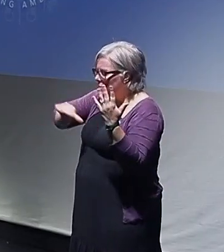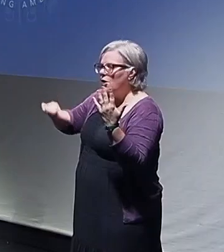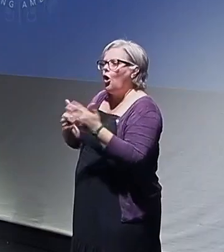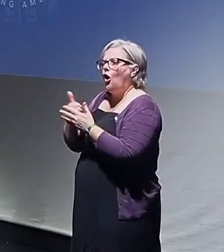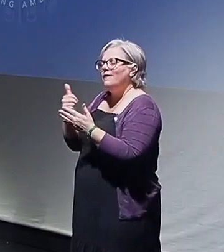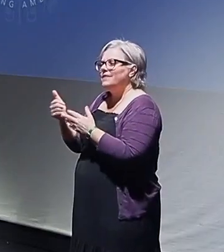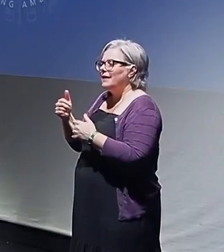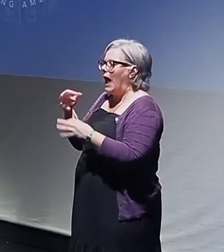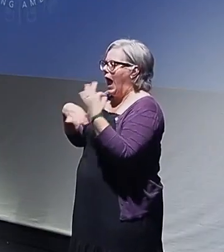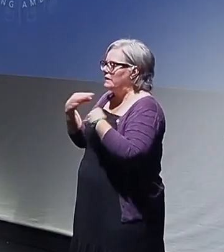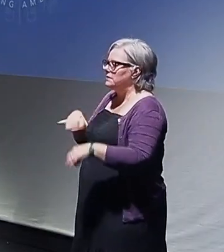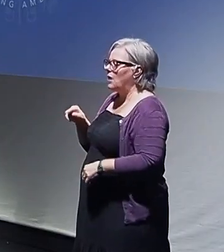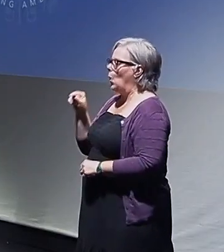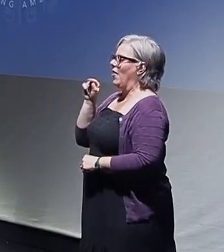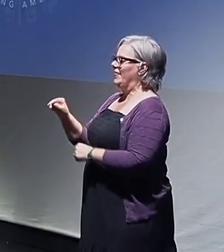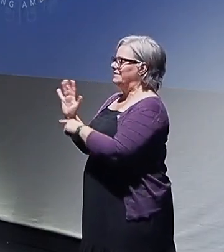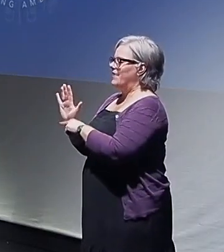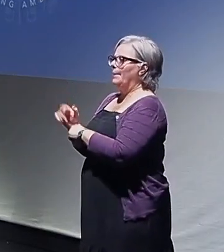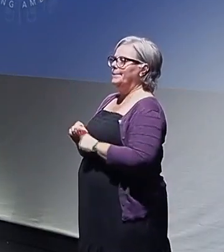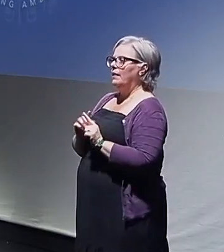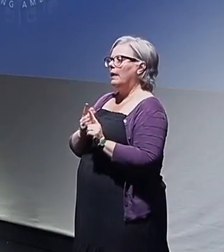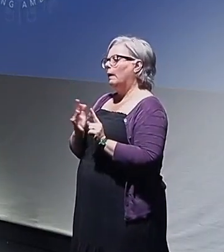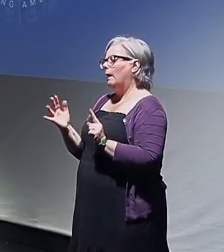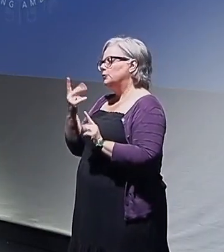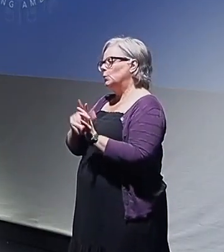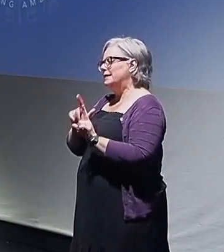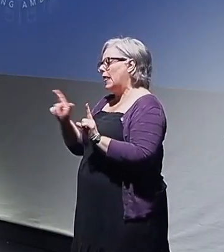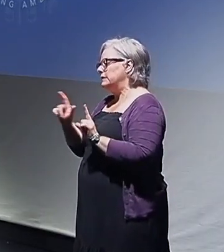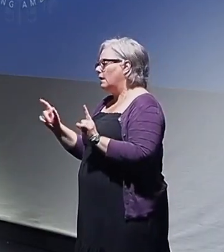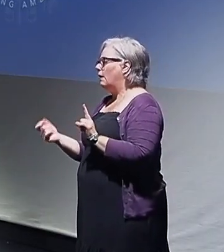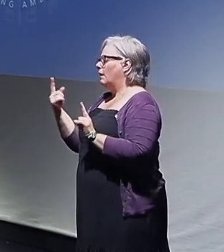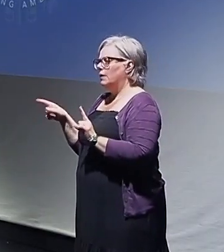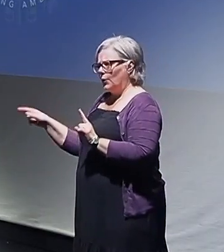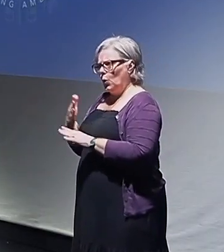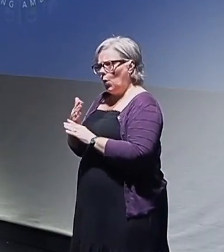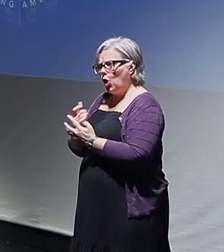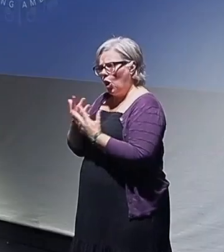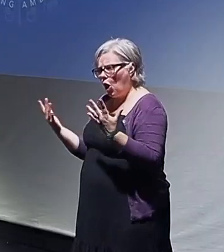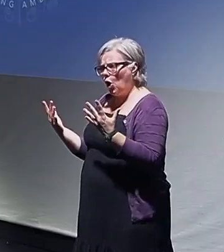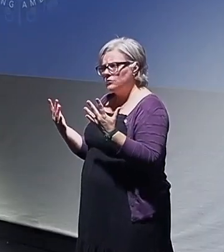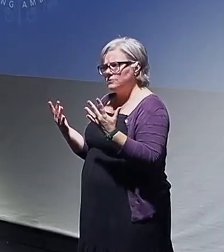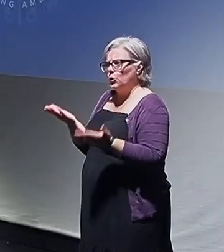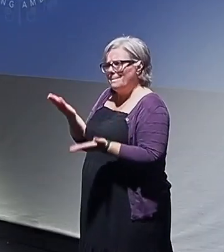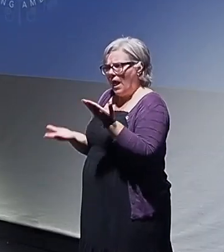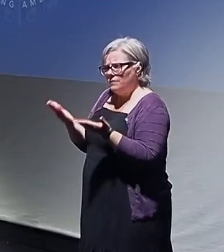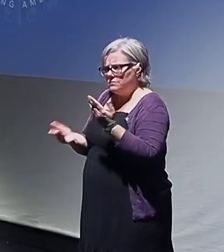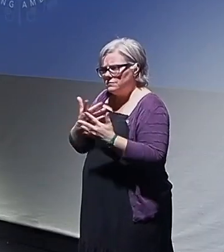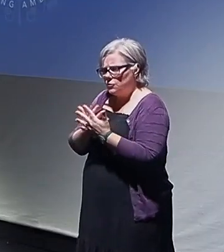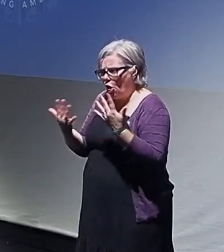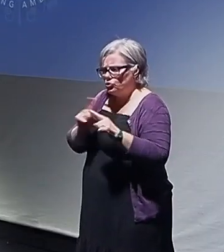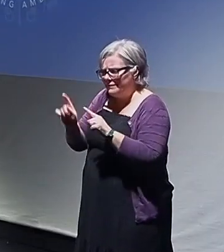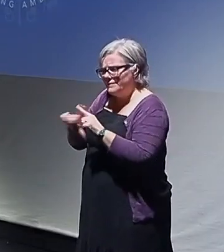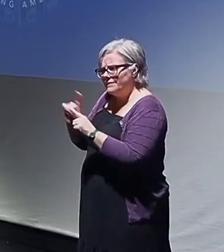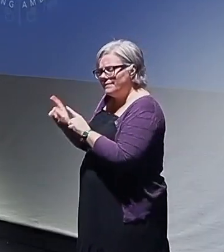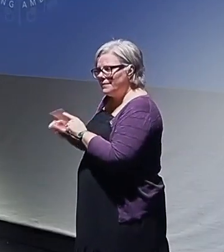actors and they've been in that film and then there's a 2-year gap or whatever. You work a lot and you balance a lot. And